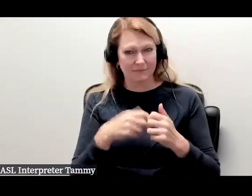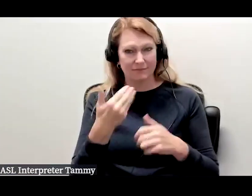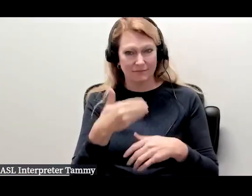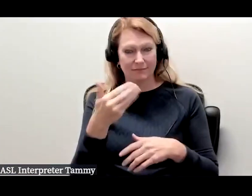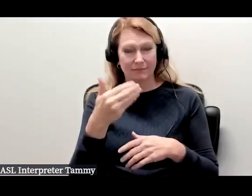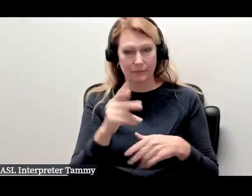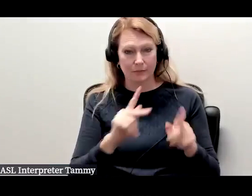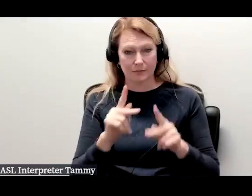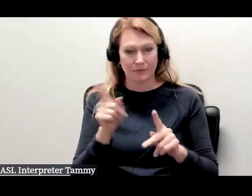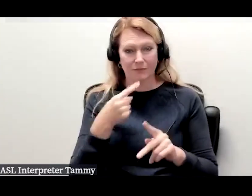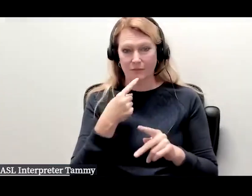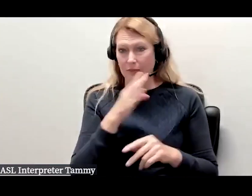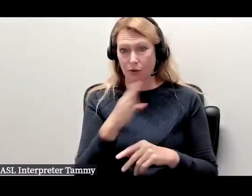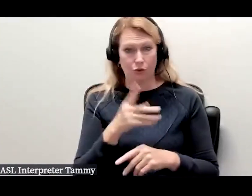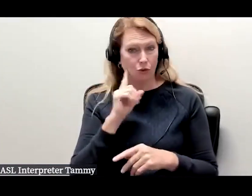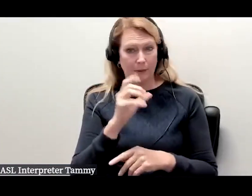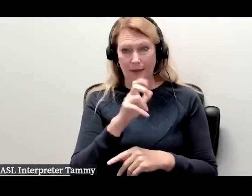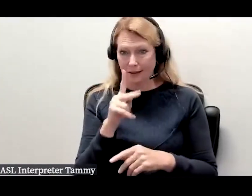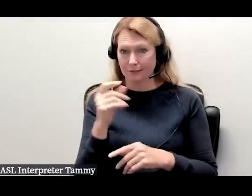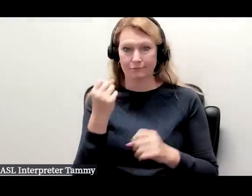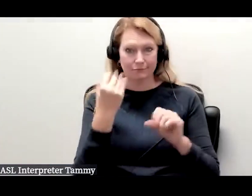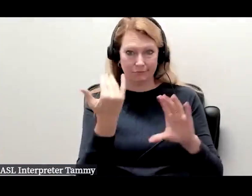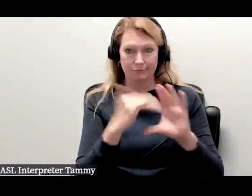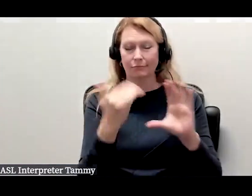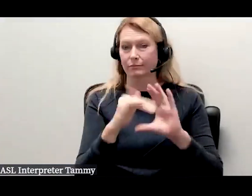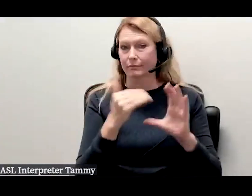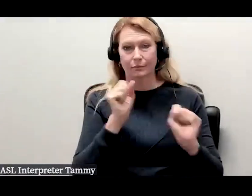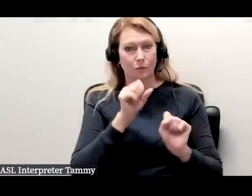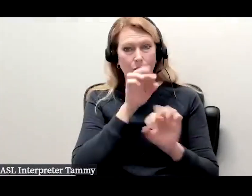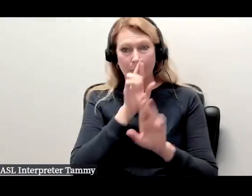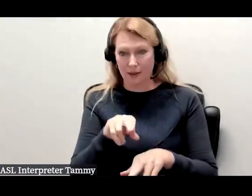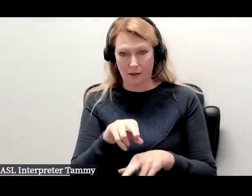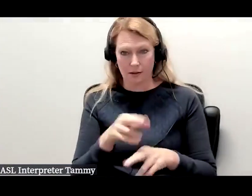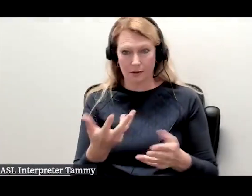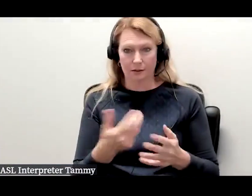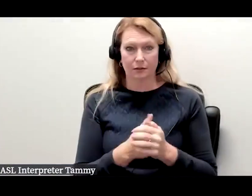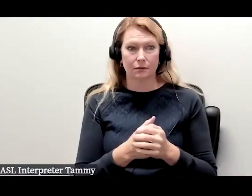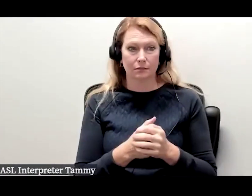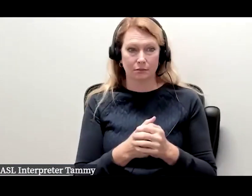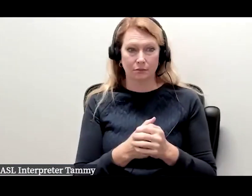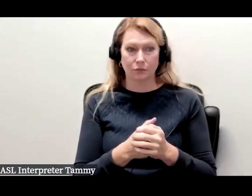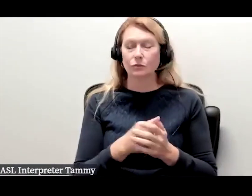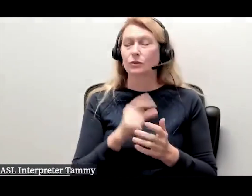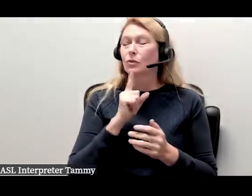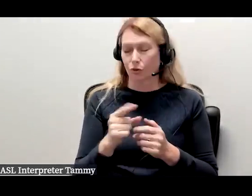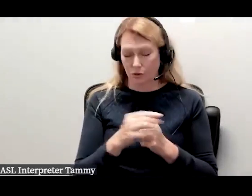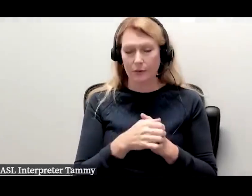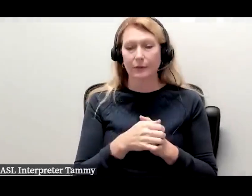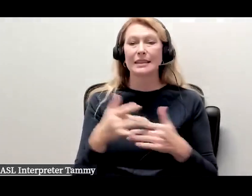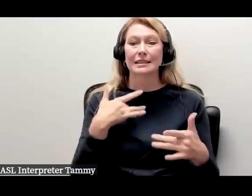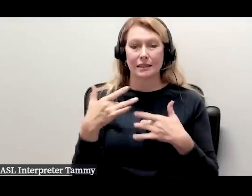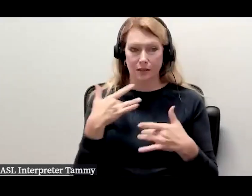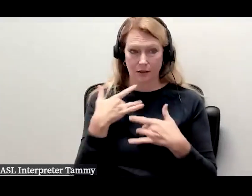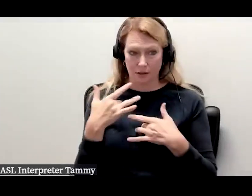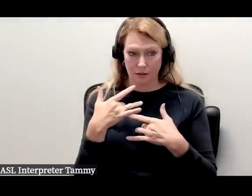this person said never heard back, sent multiple emails, not getting a response, that sort of thing. Sure. So for concerns that